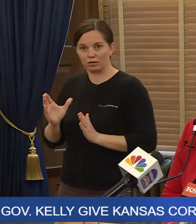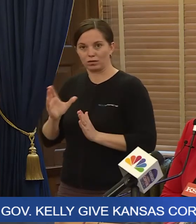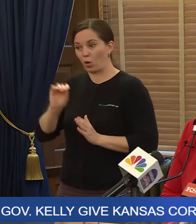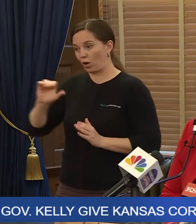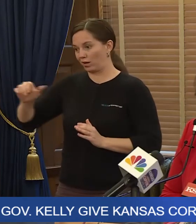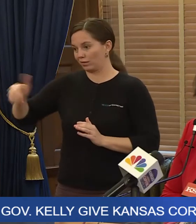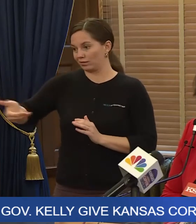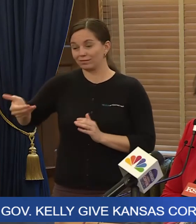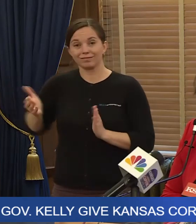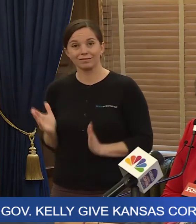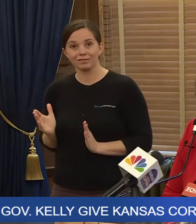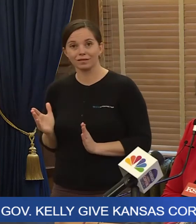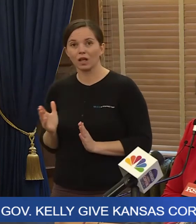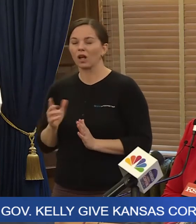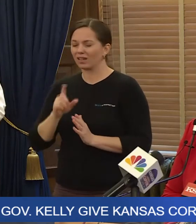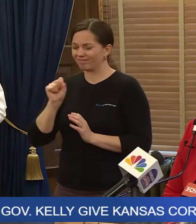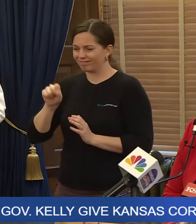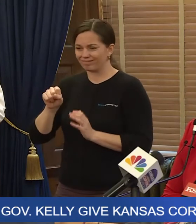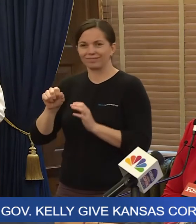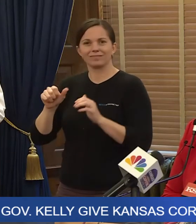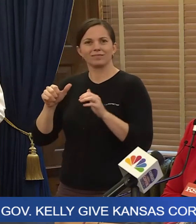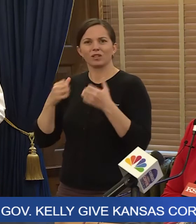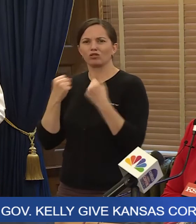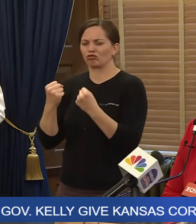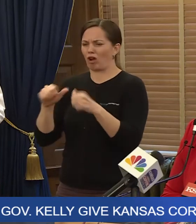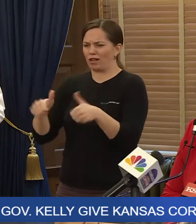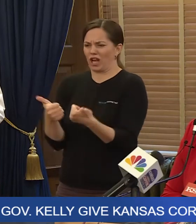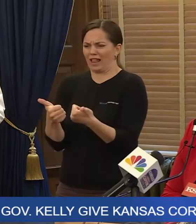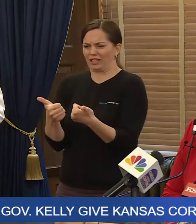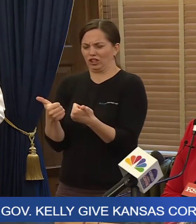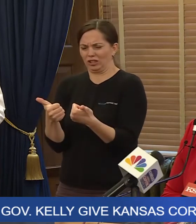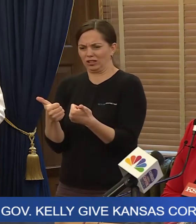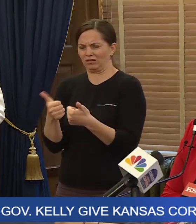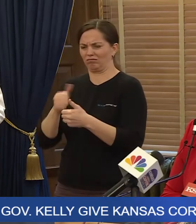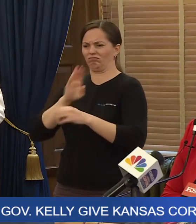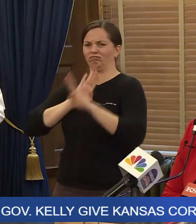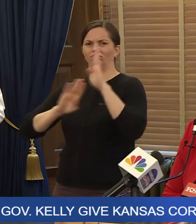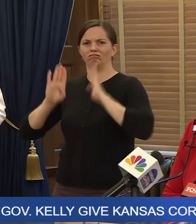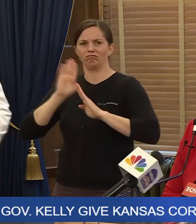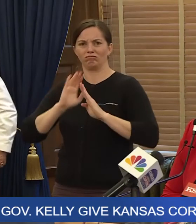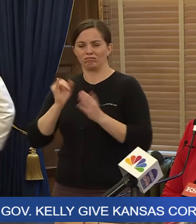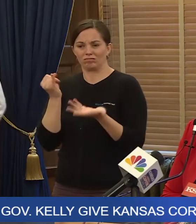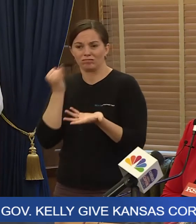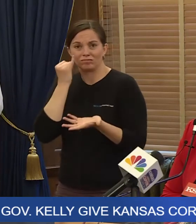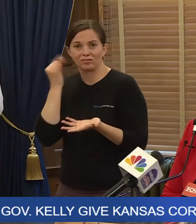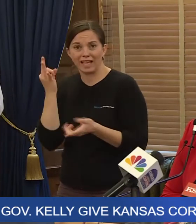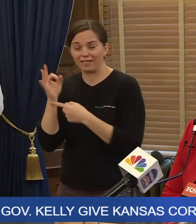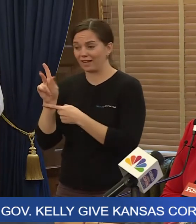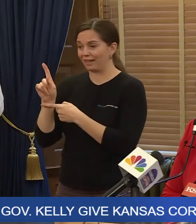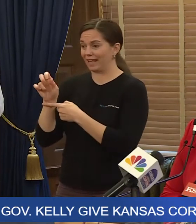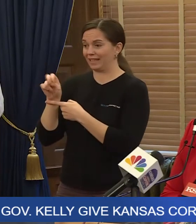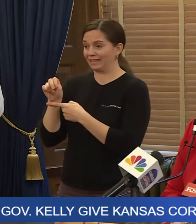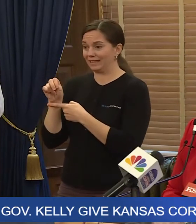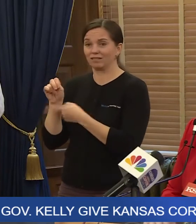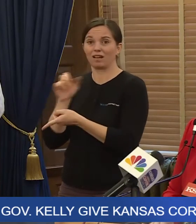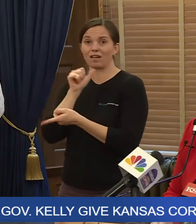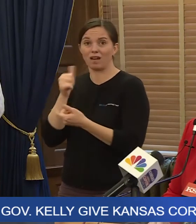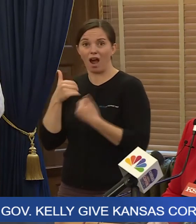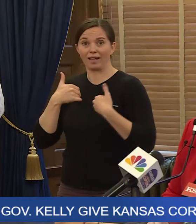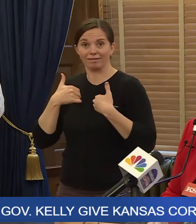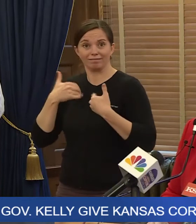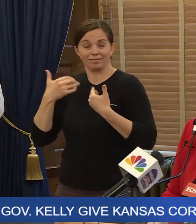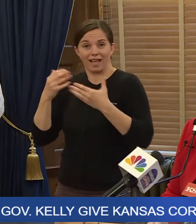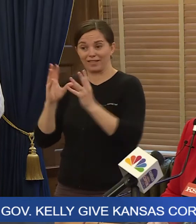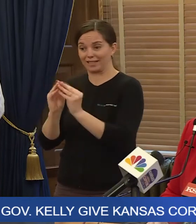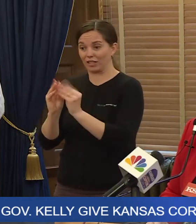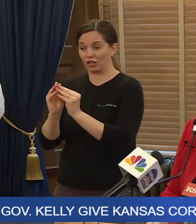could face significant challenges or roadblocks to receiving further funding if the Kansas legislature is not in session. So I